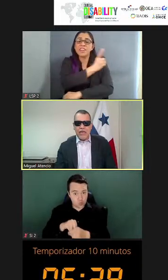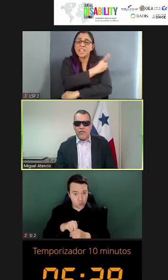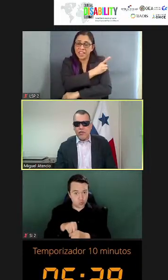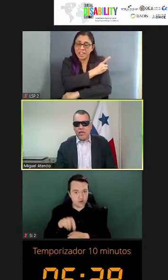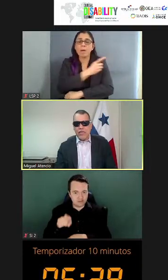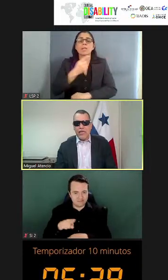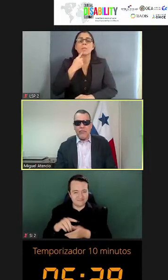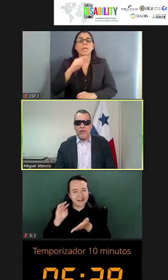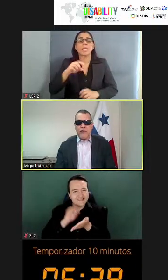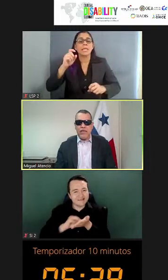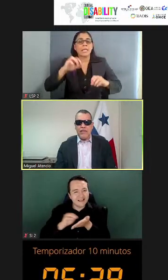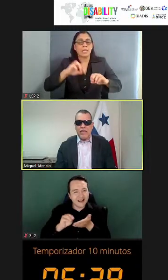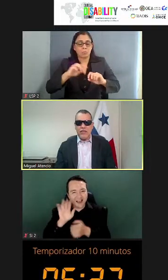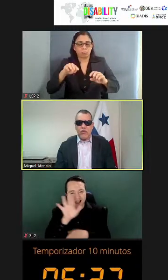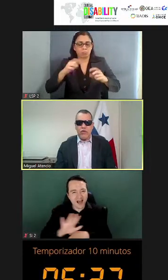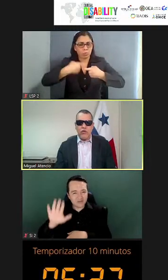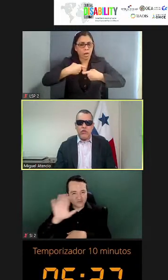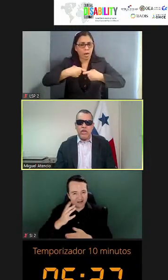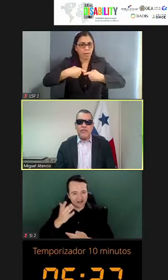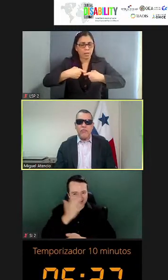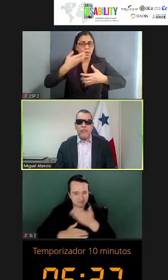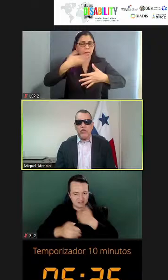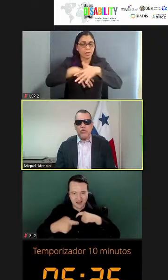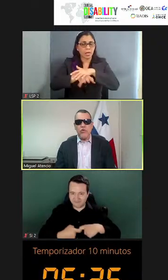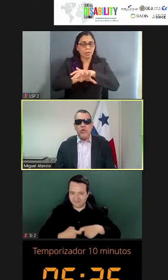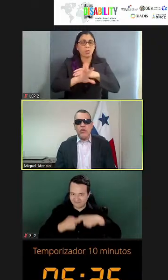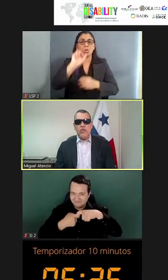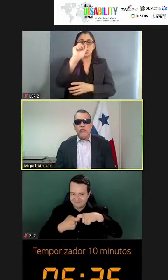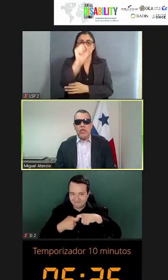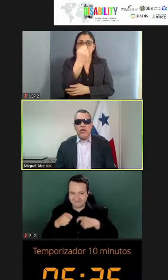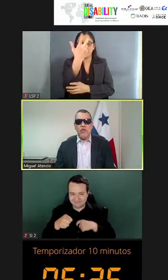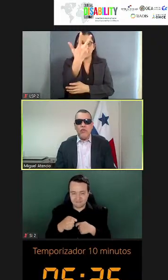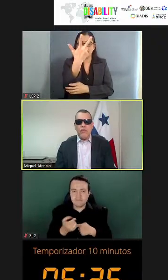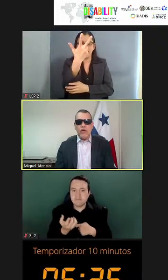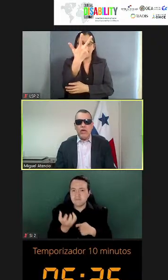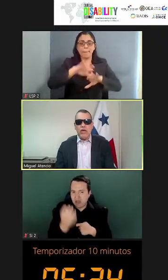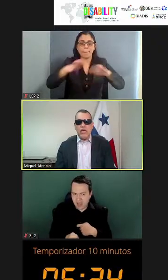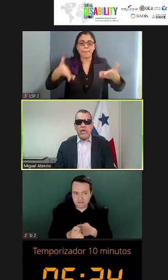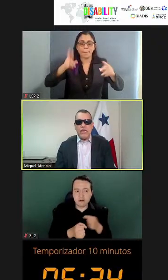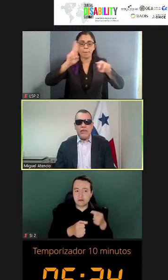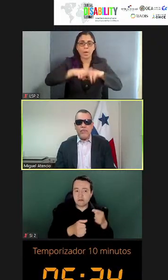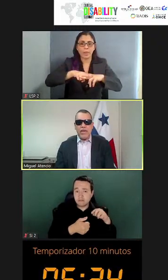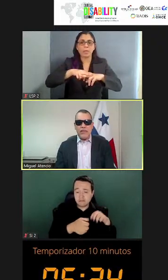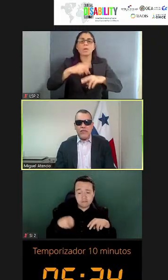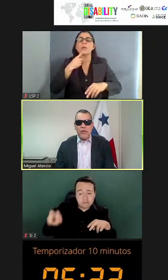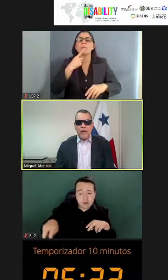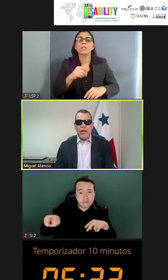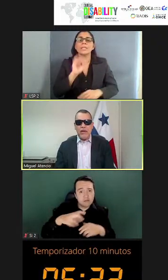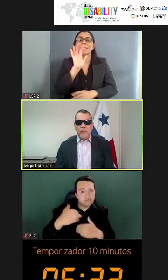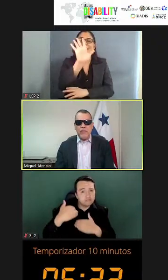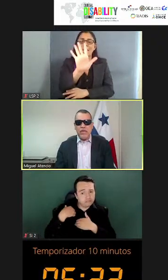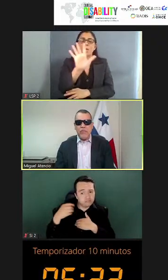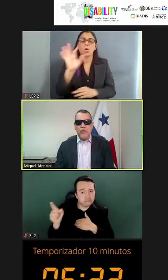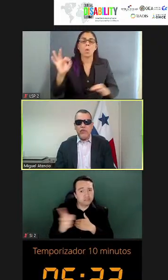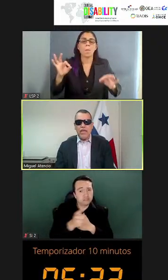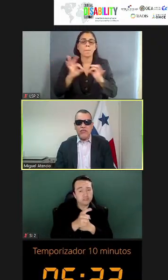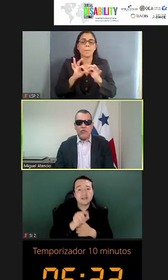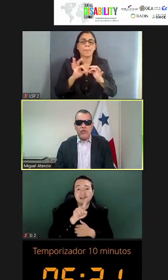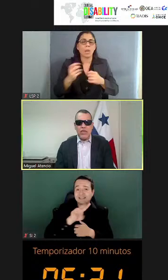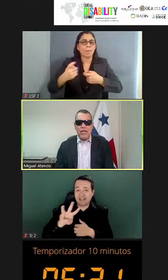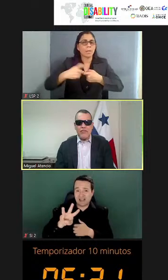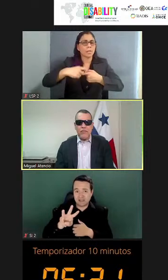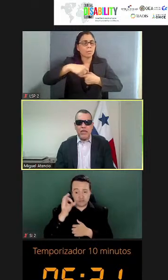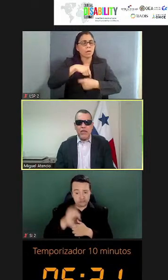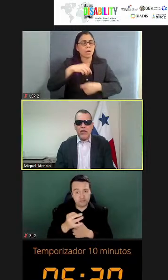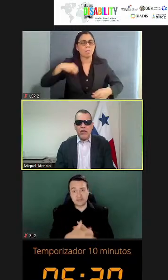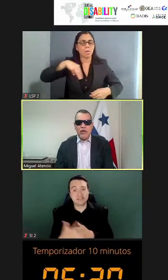directors of the national secretary for disability in the 13 positions five of them have